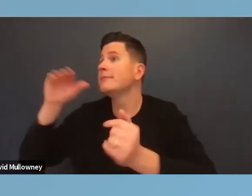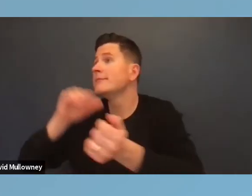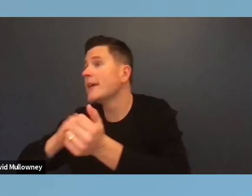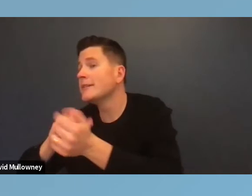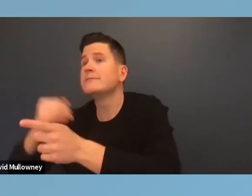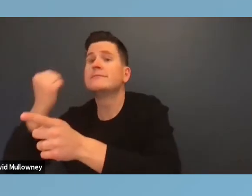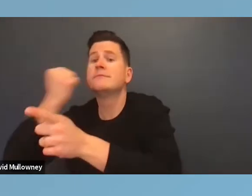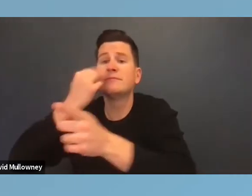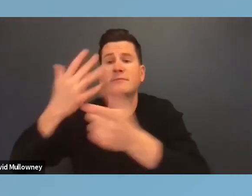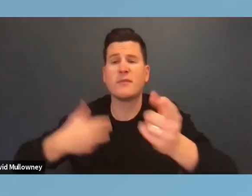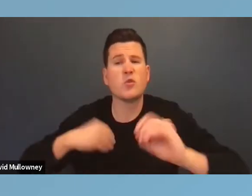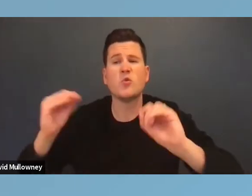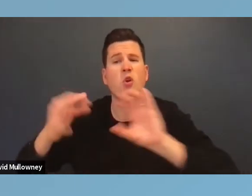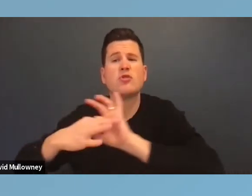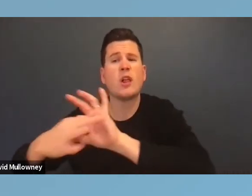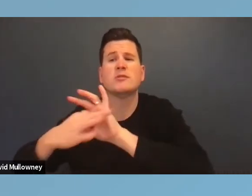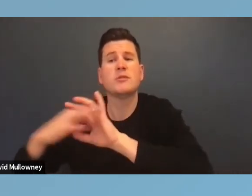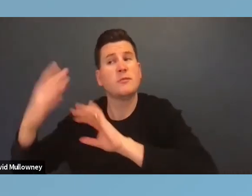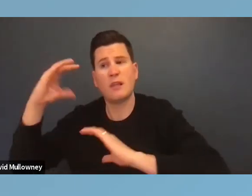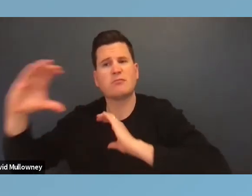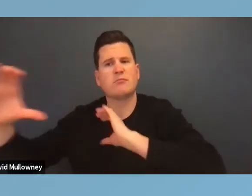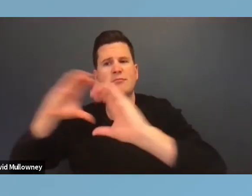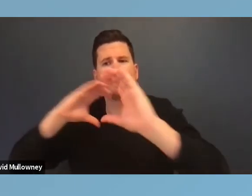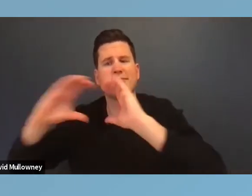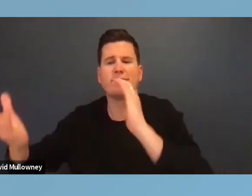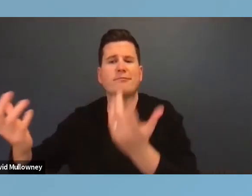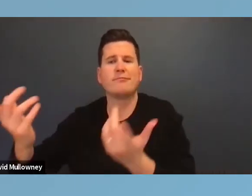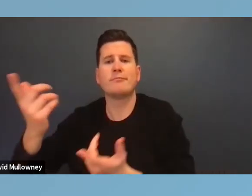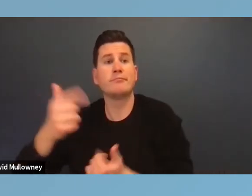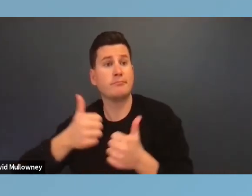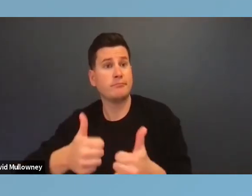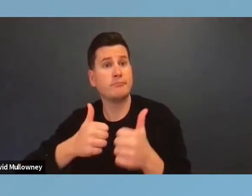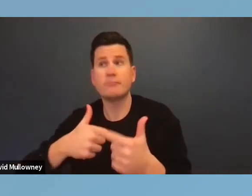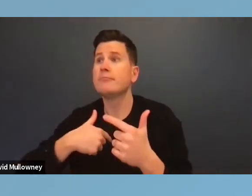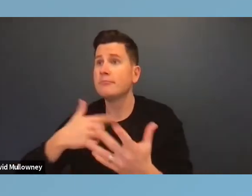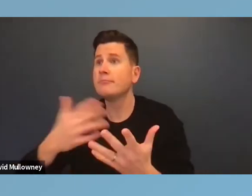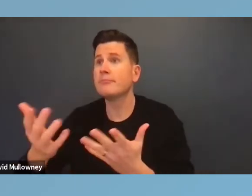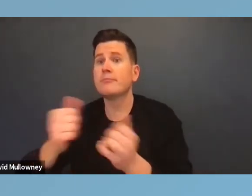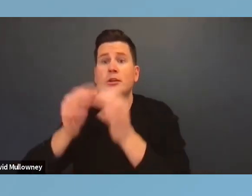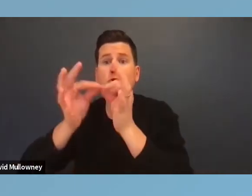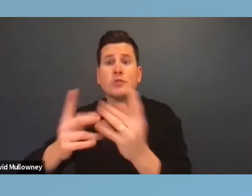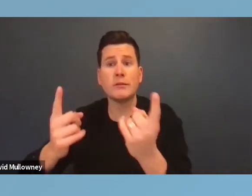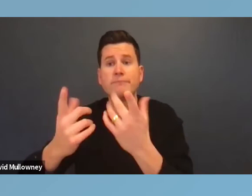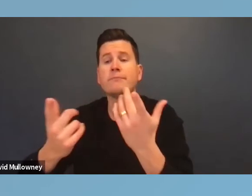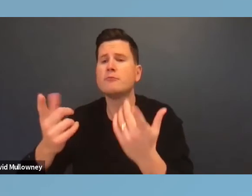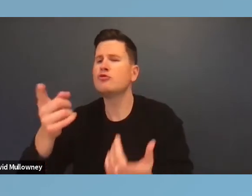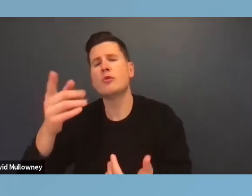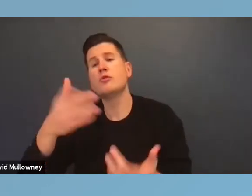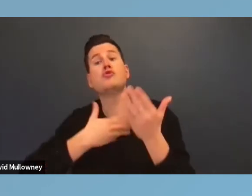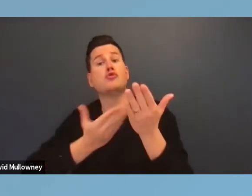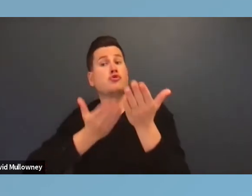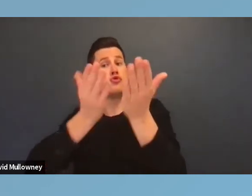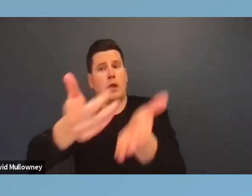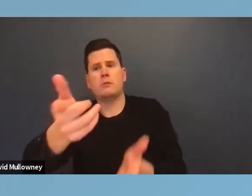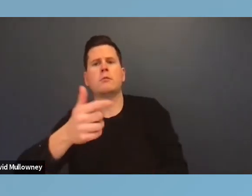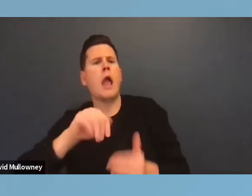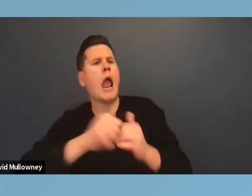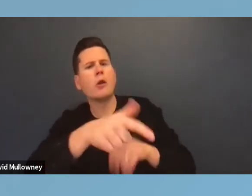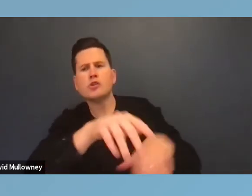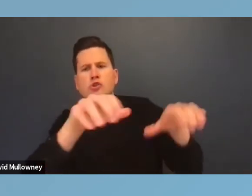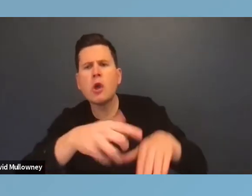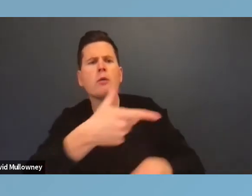There's been a lack of relationship with providers because communication has never been clear. So